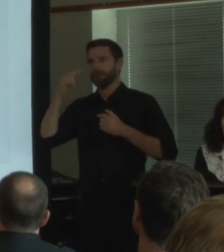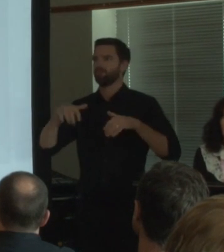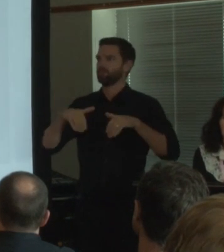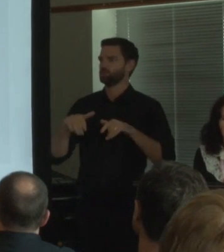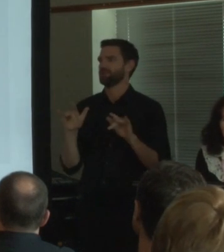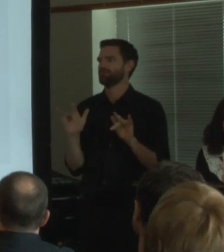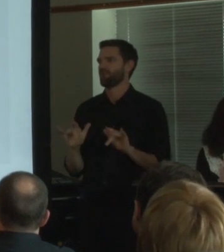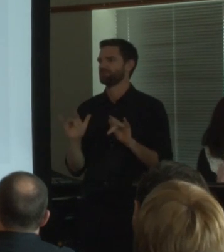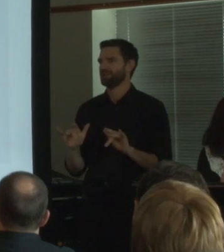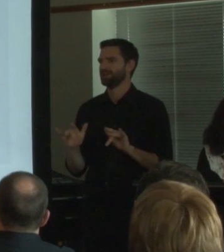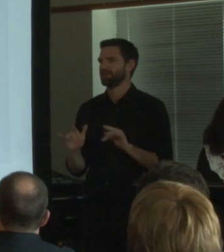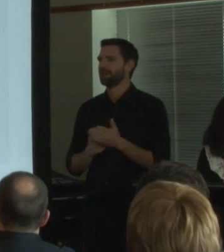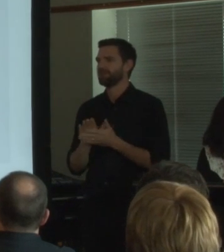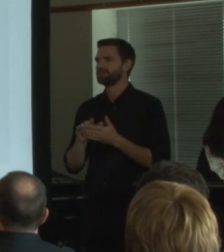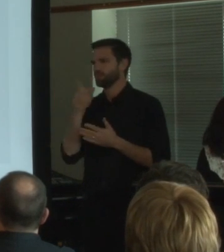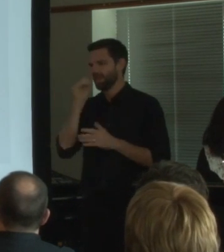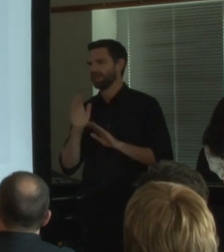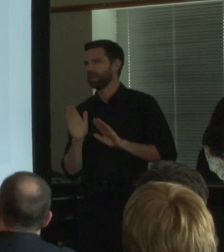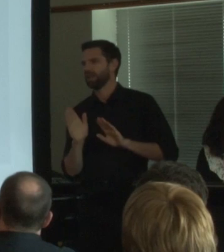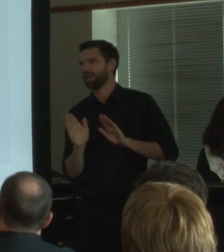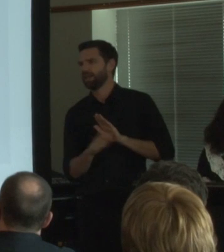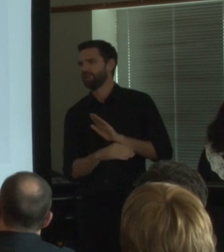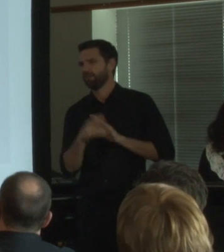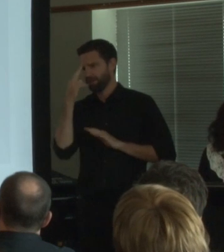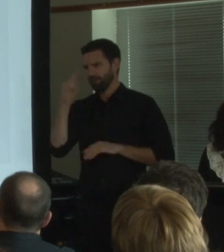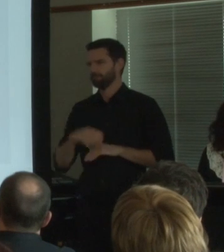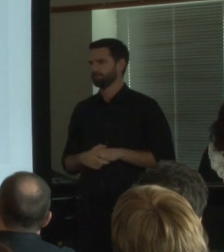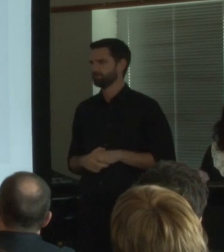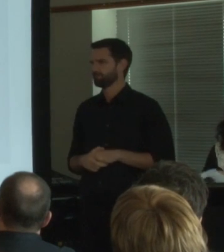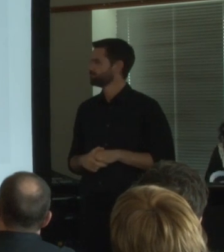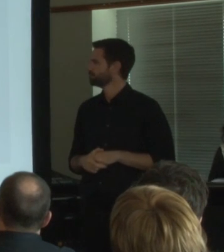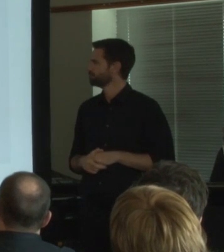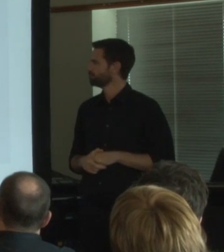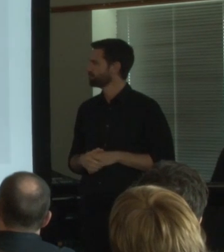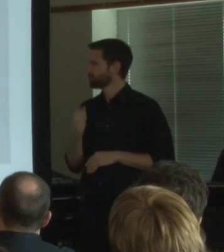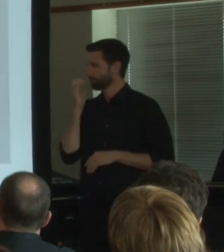back and leave the name out, which we did.